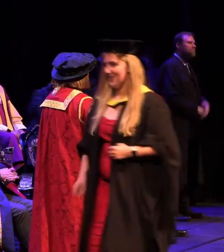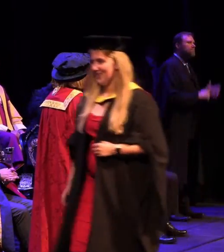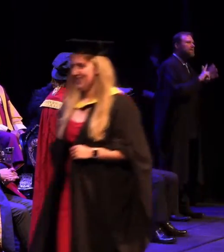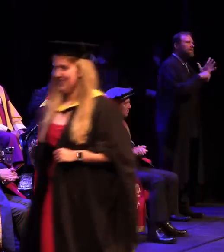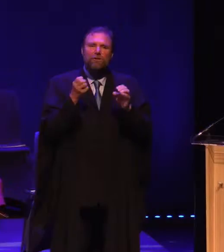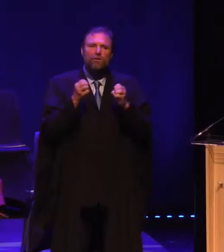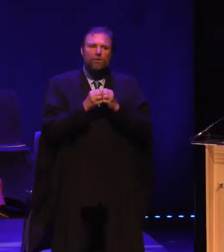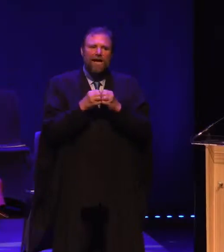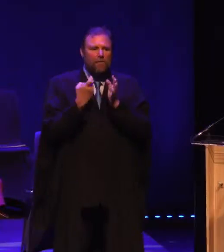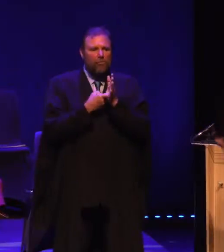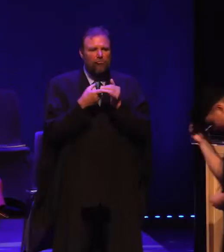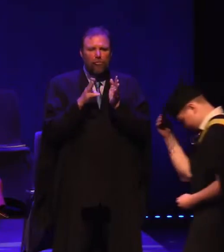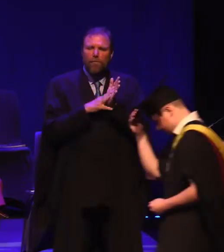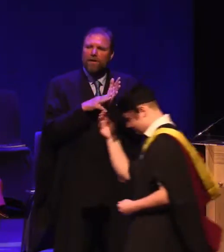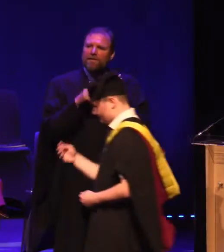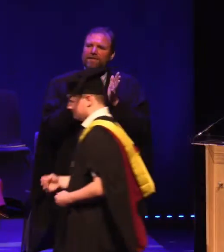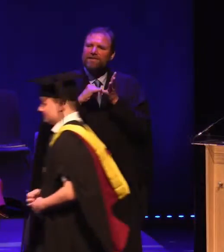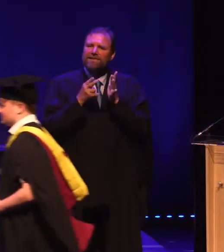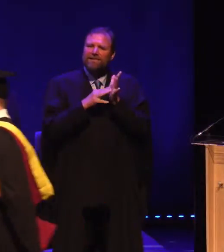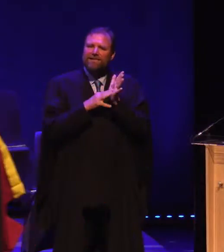Jacob Reuben Simmons.